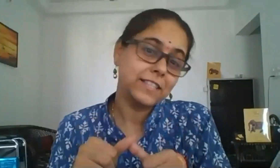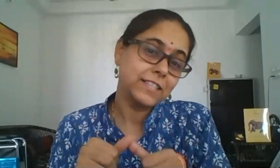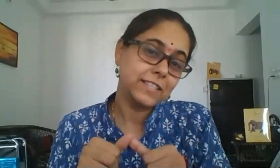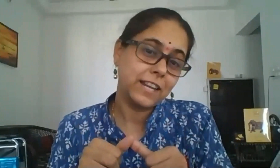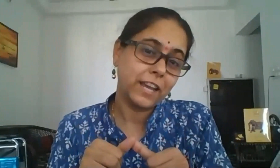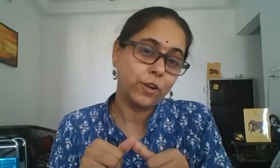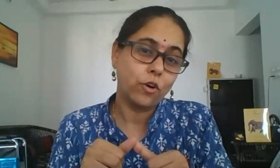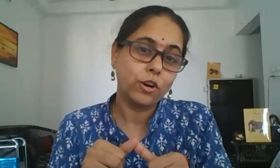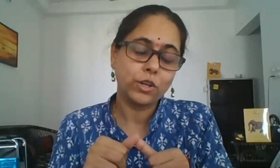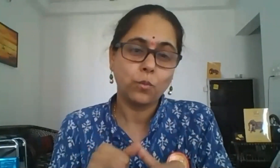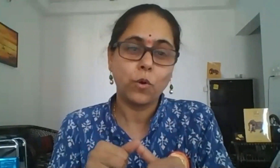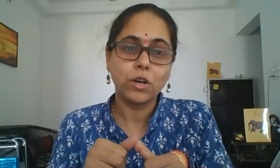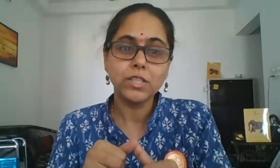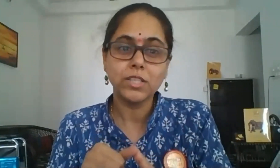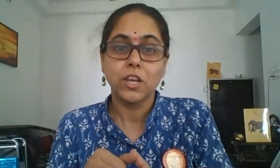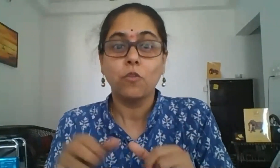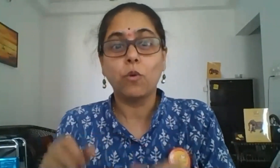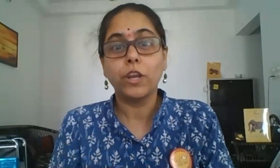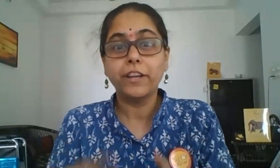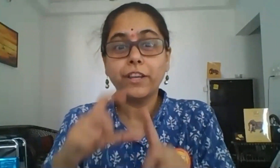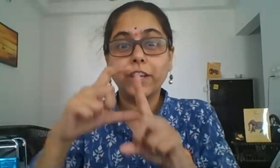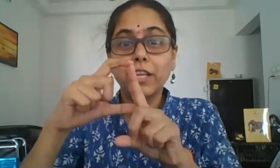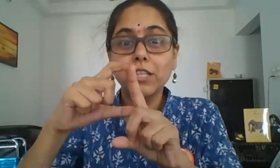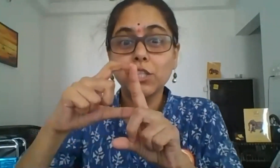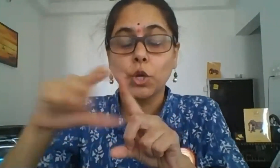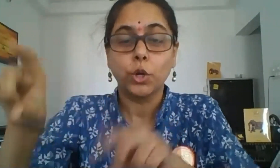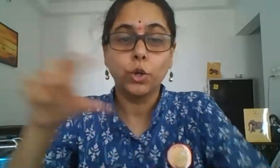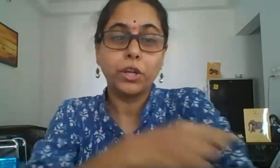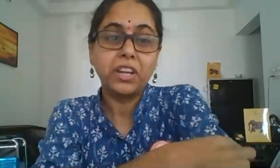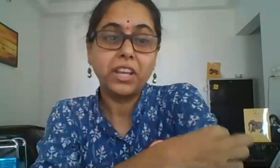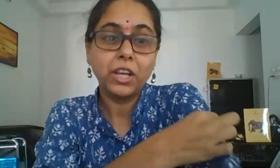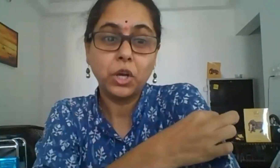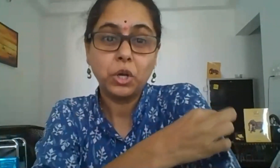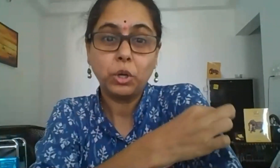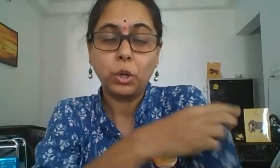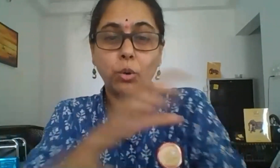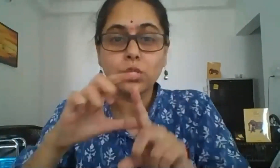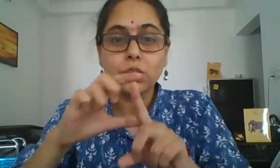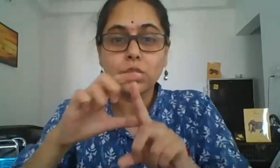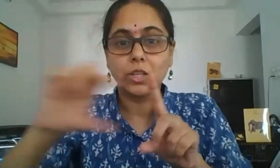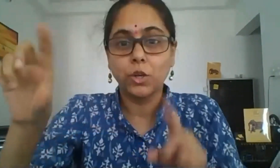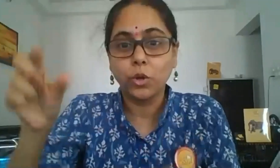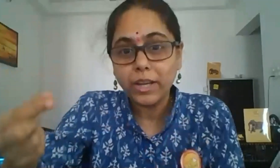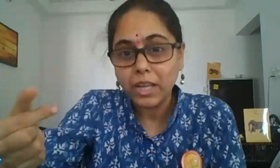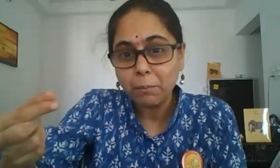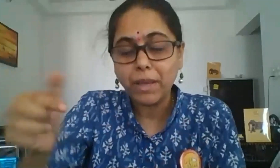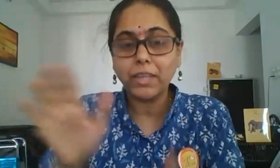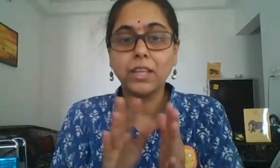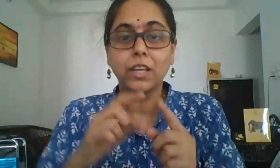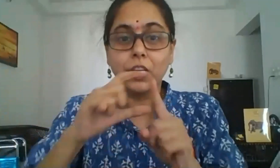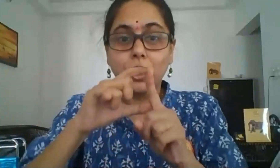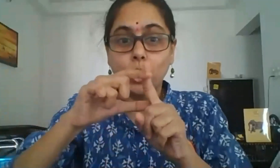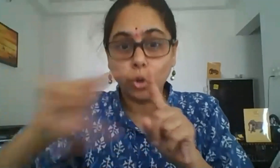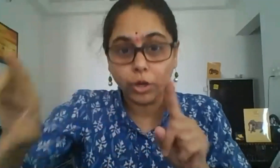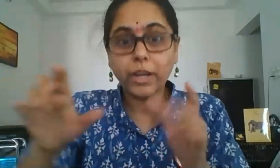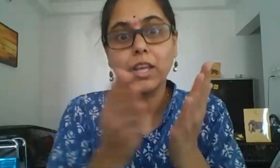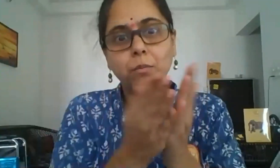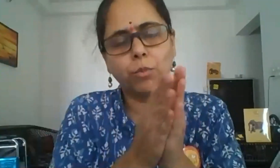that I got was volunteering is donating clothes, donating money, donating